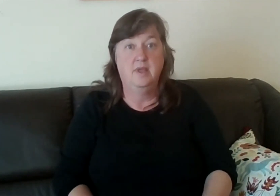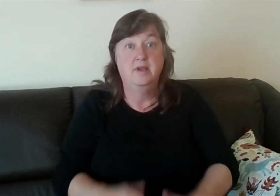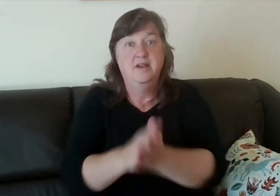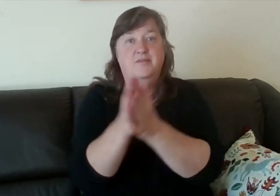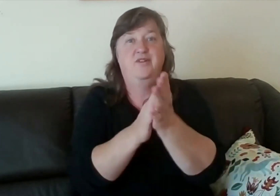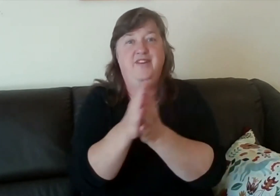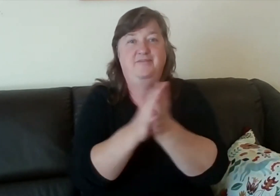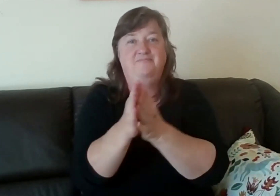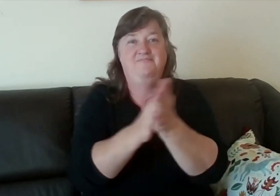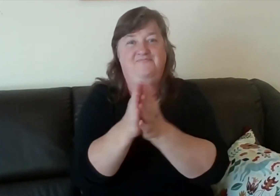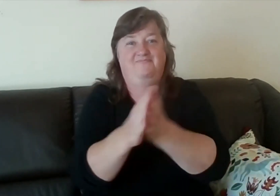Motivated.